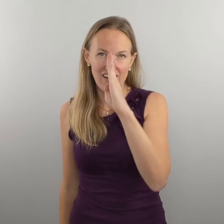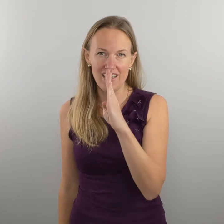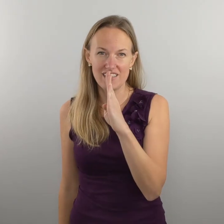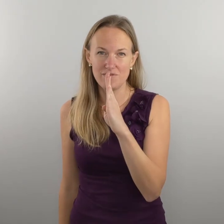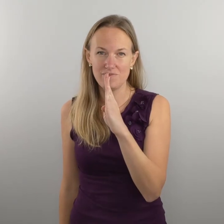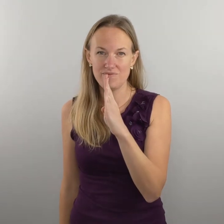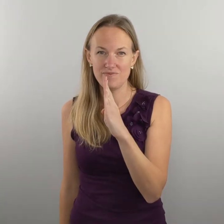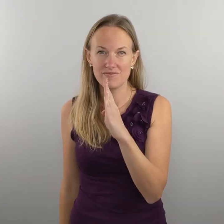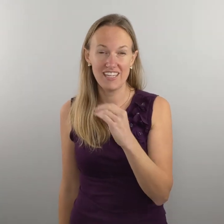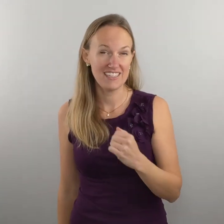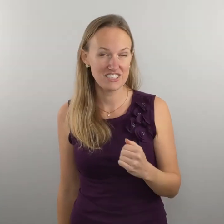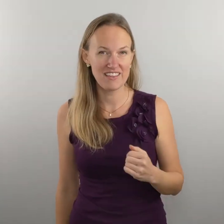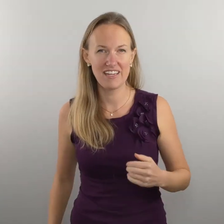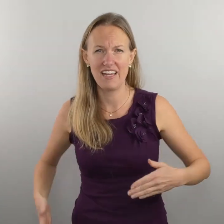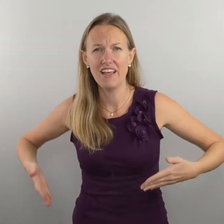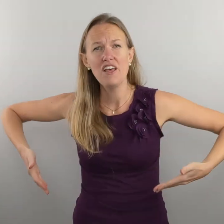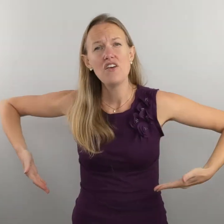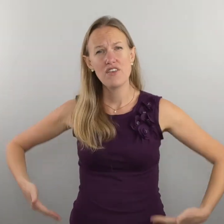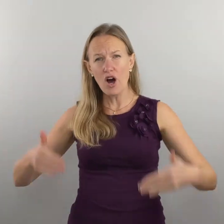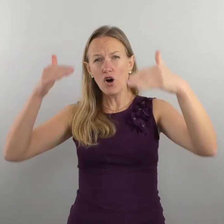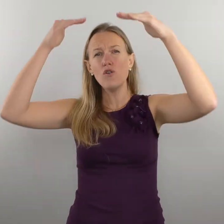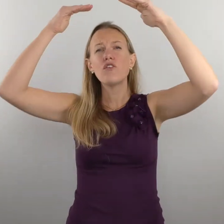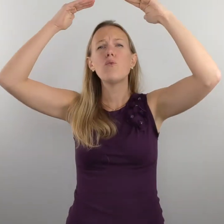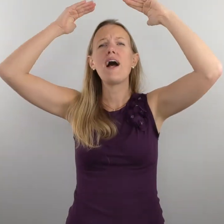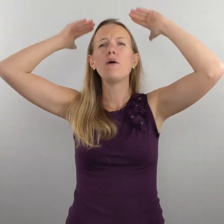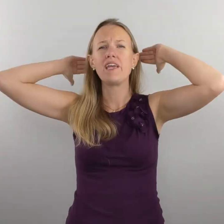God. Let's try that again. The overwhelming,